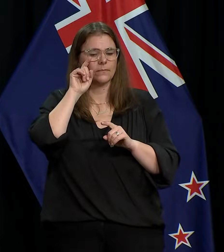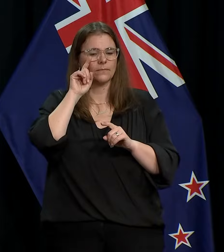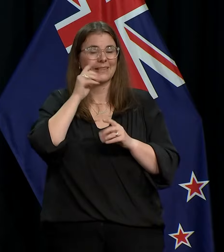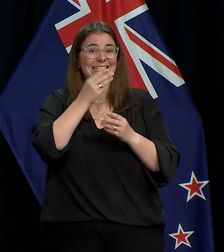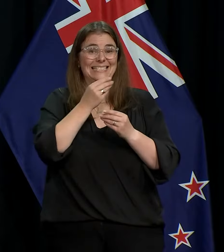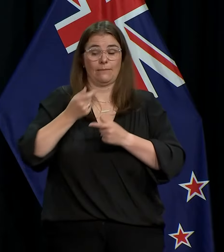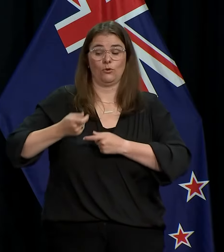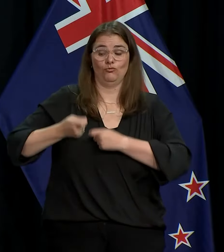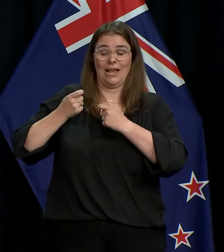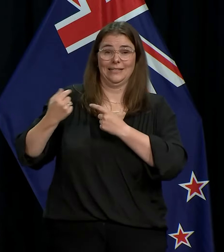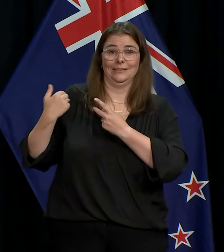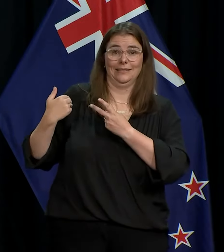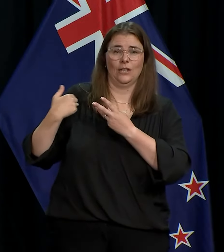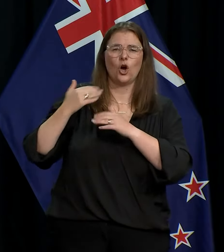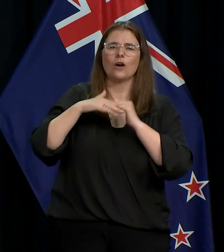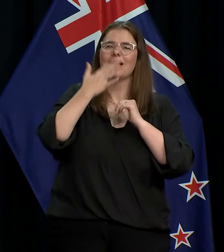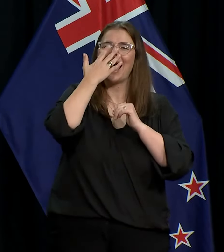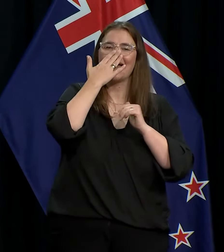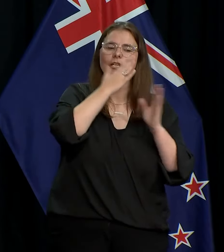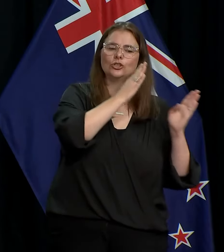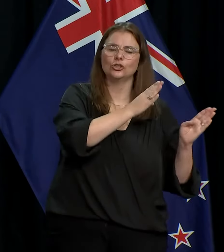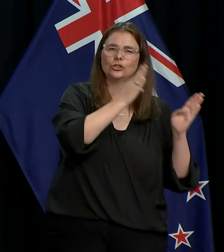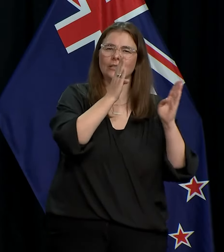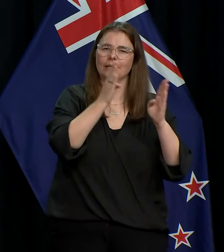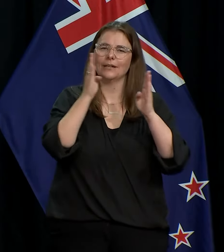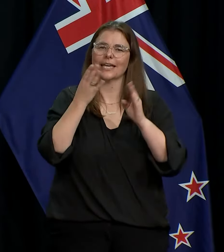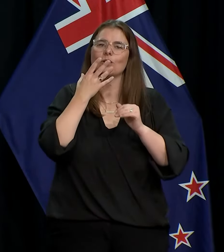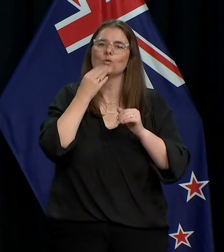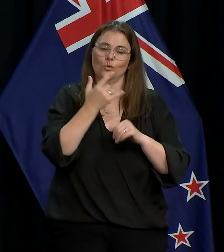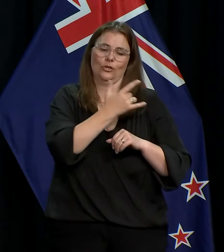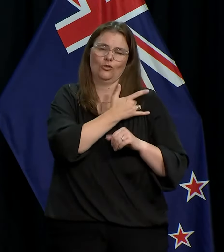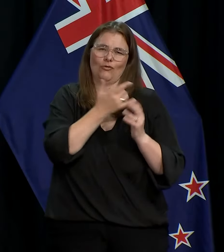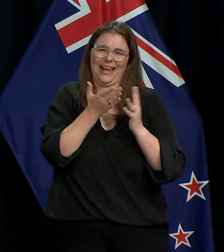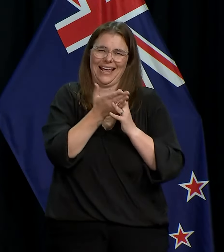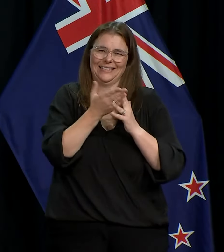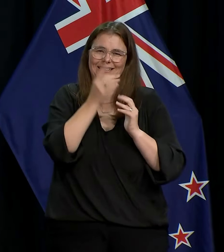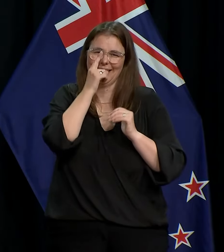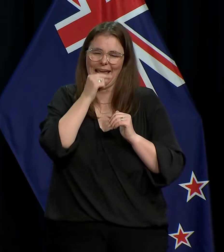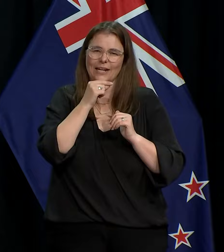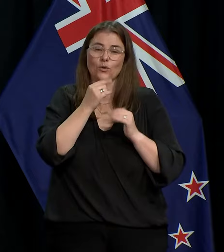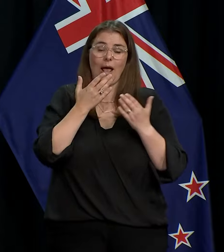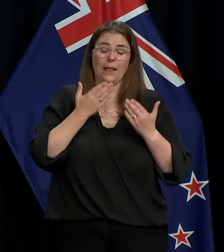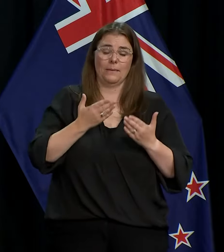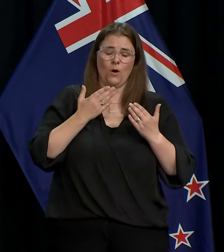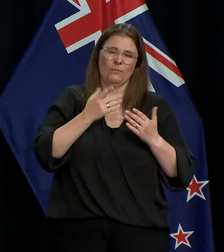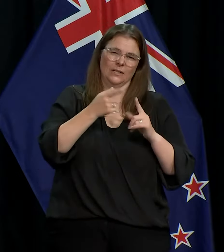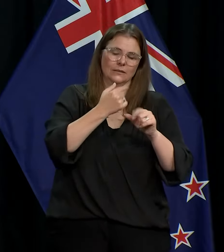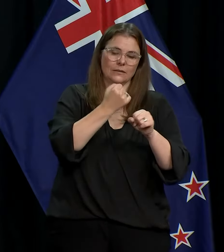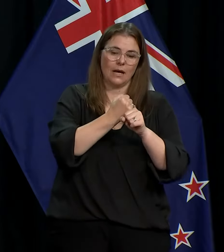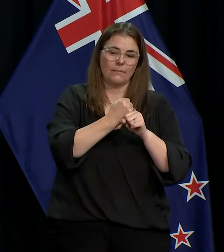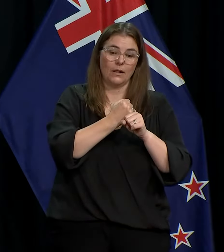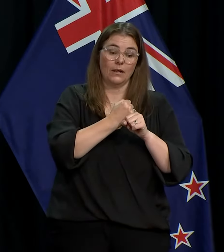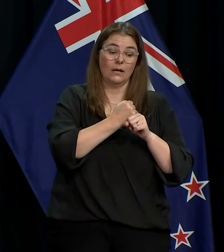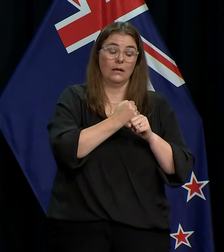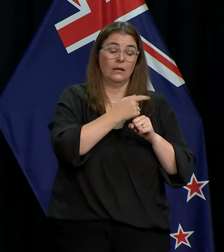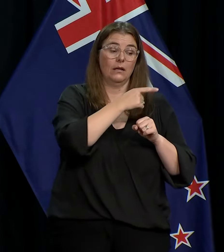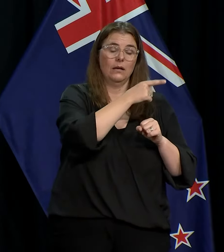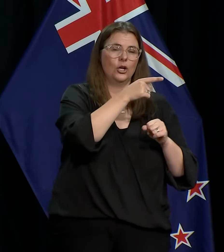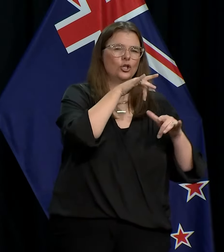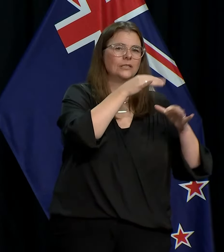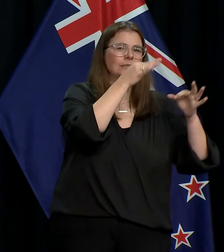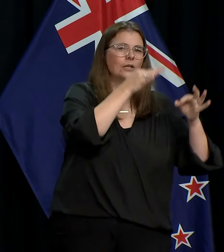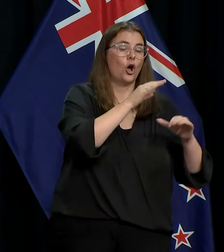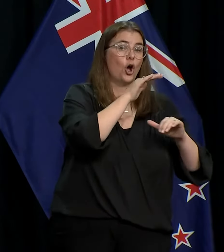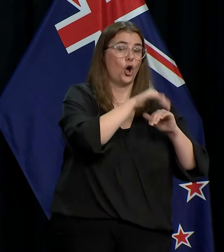raised with me recently is about the age bands. So, for instance, at the moment there isn't yet a decision on